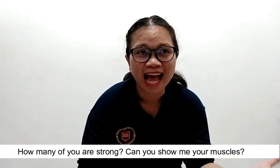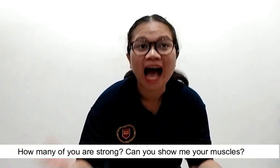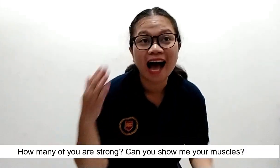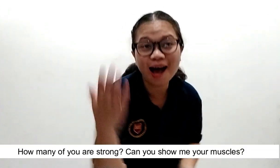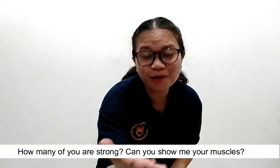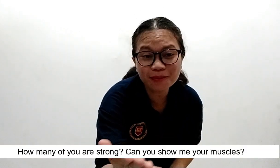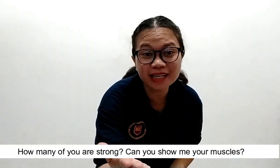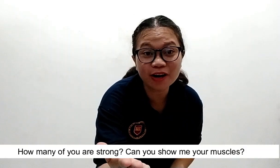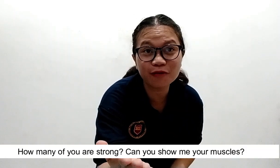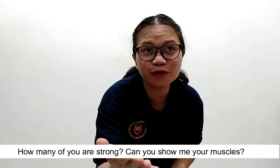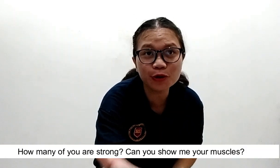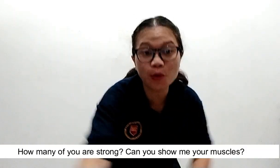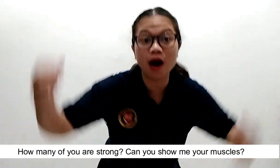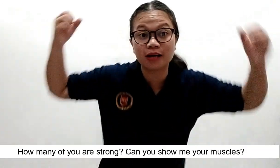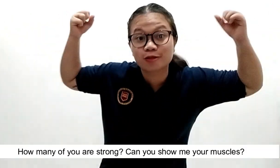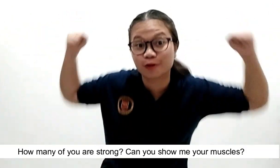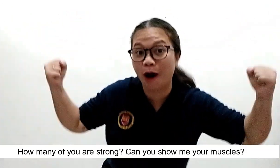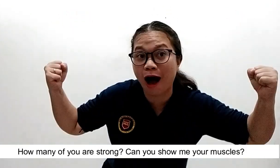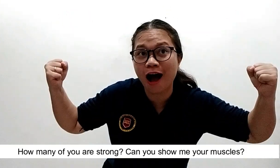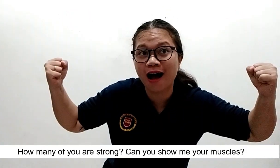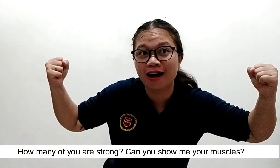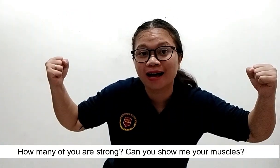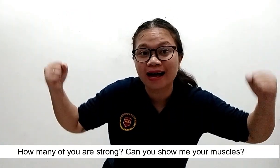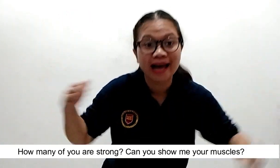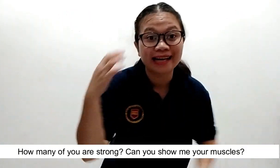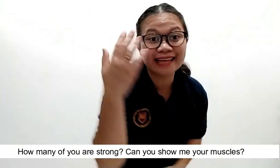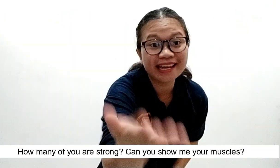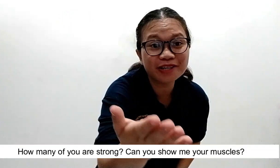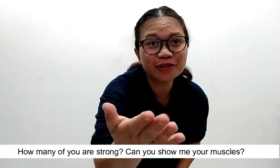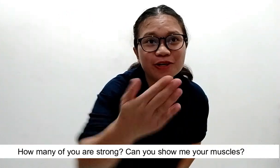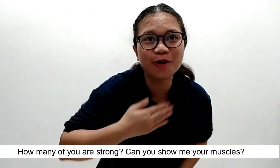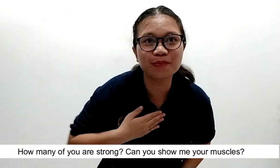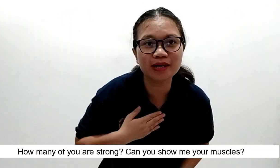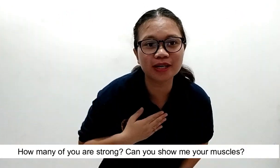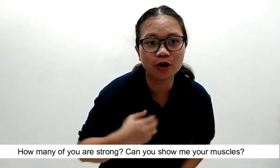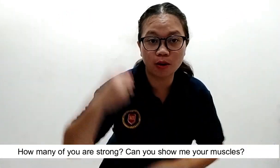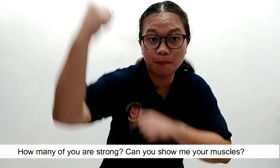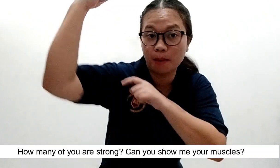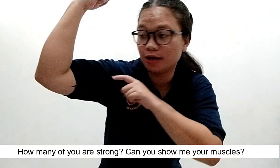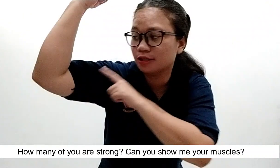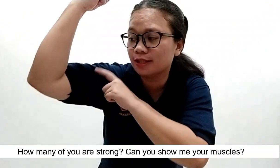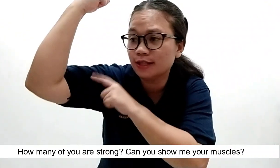how many of you are strong? can you show me your muscle?